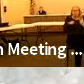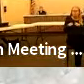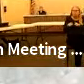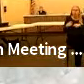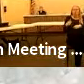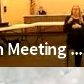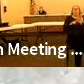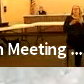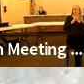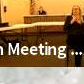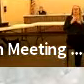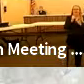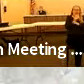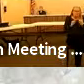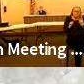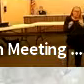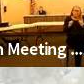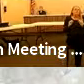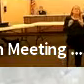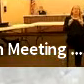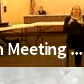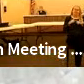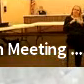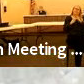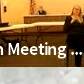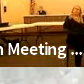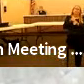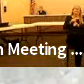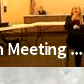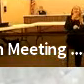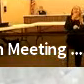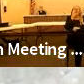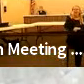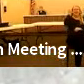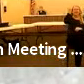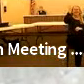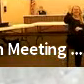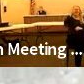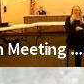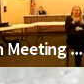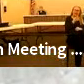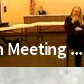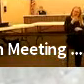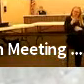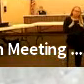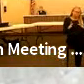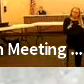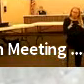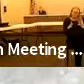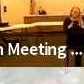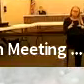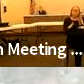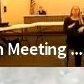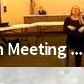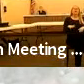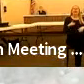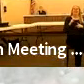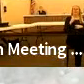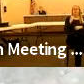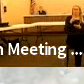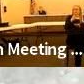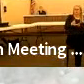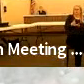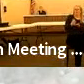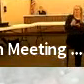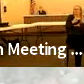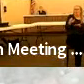a safety issue, that they would install a traffic light there, and they would also consider installing a southbound right turn